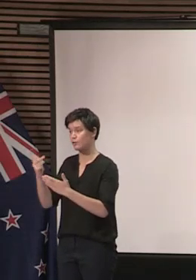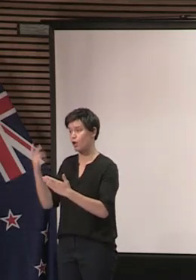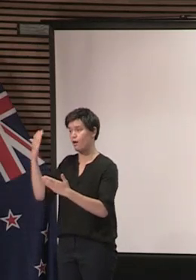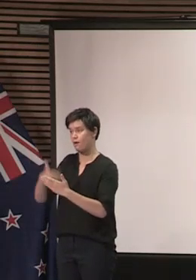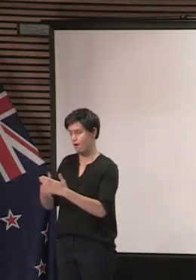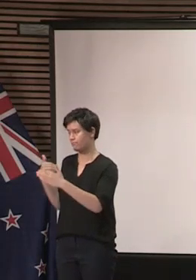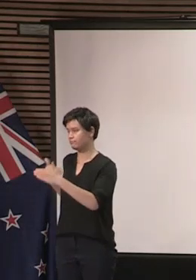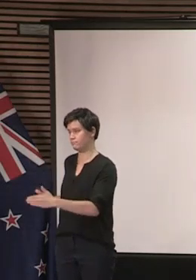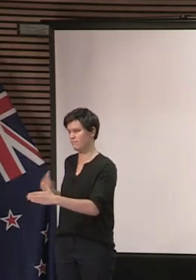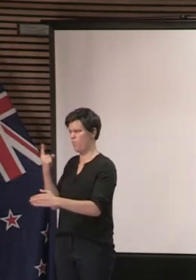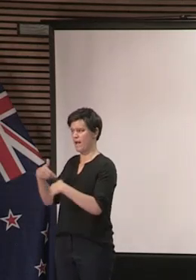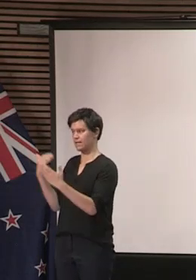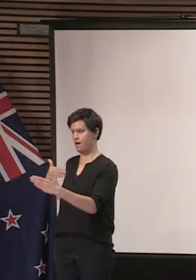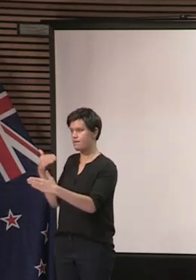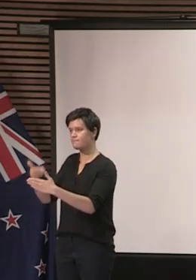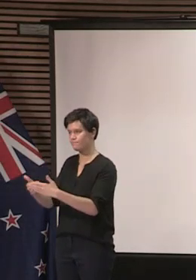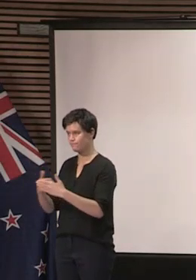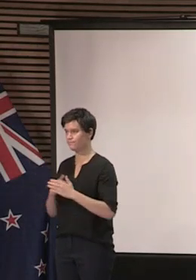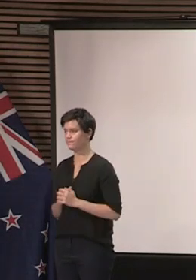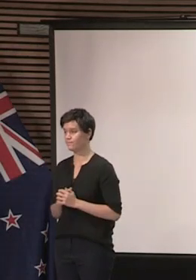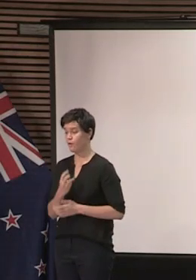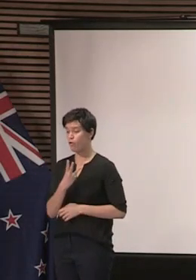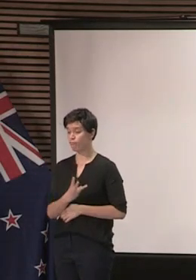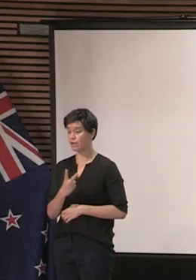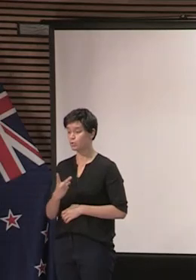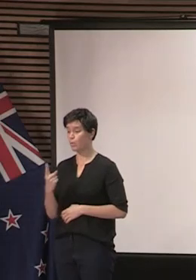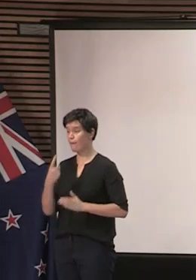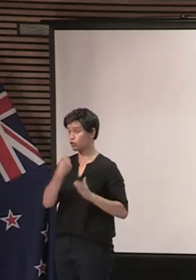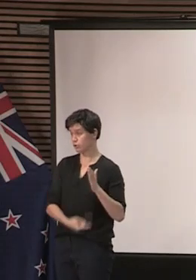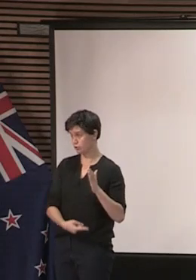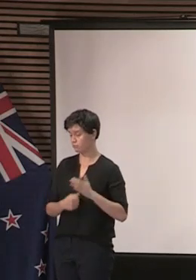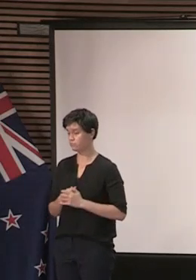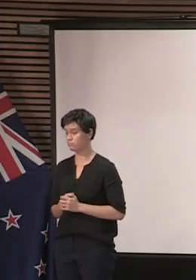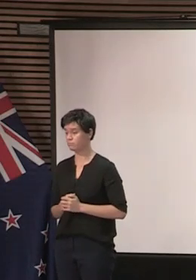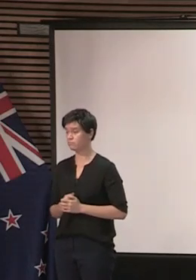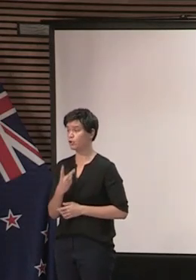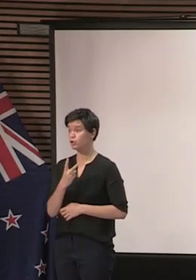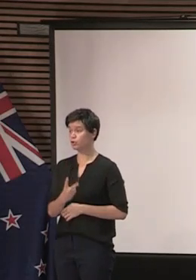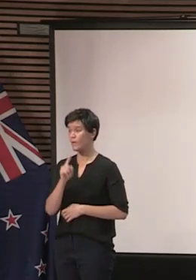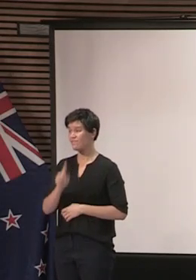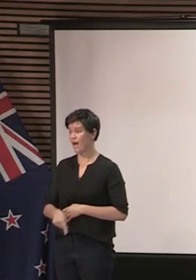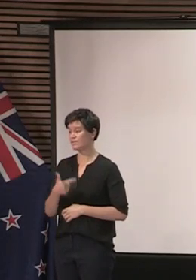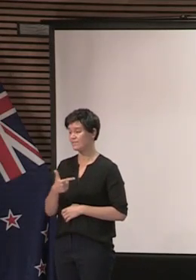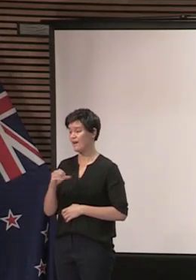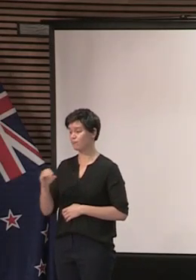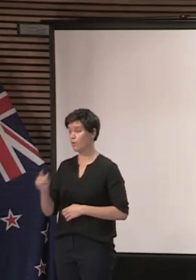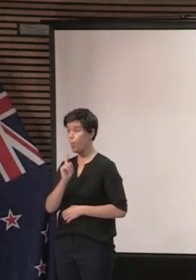numbers are at 321 prosecutions, 2,700 warnings, 76 youth